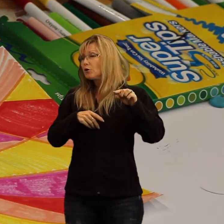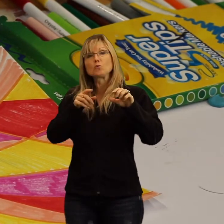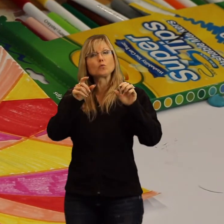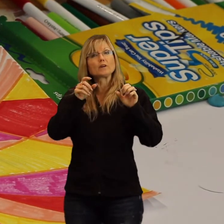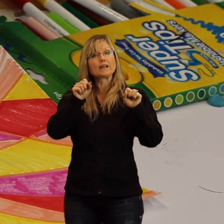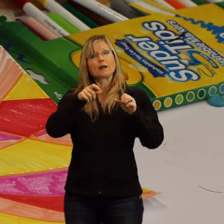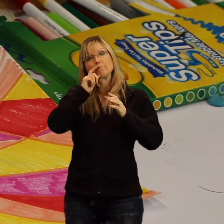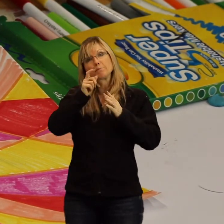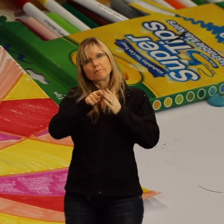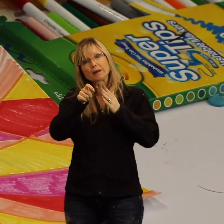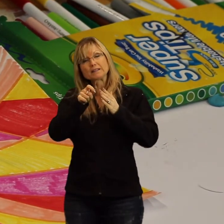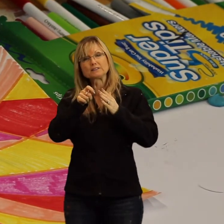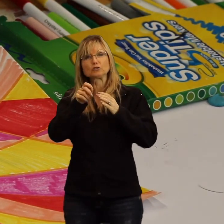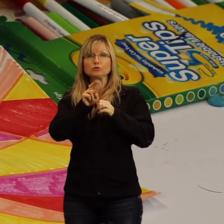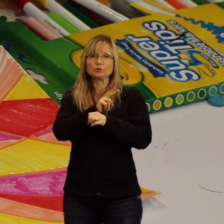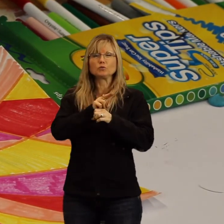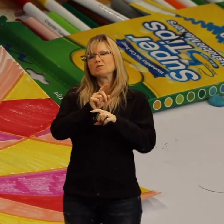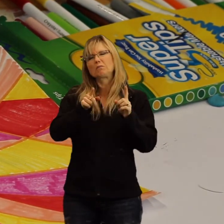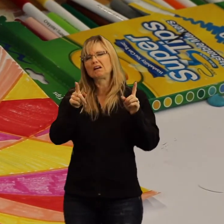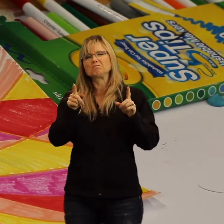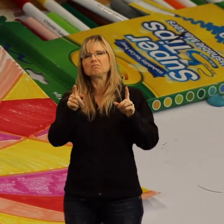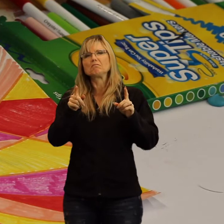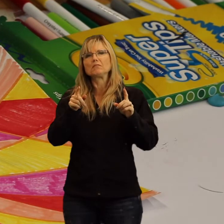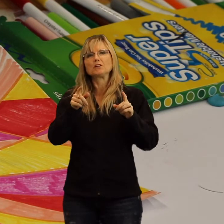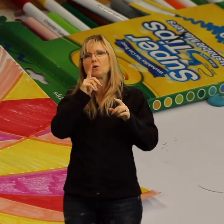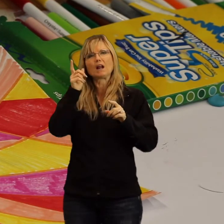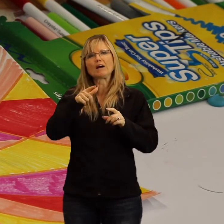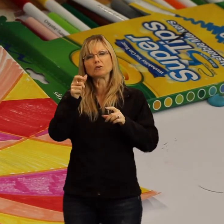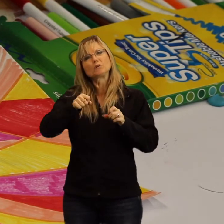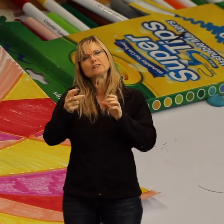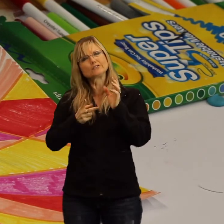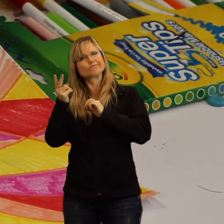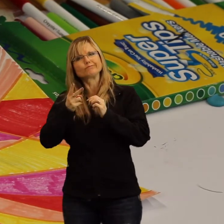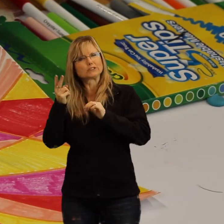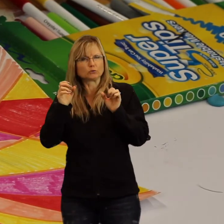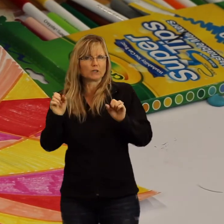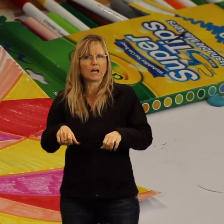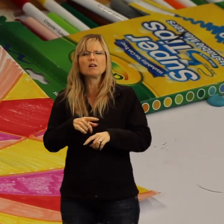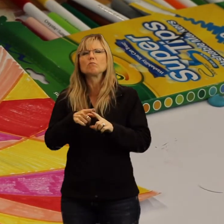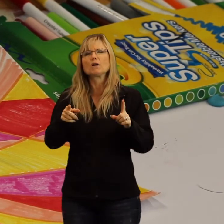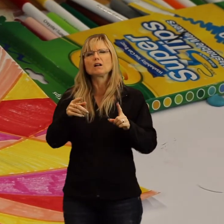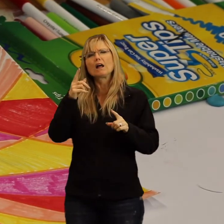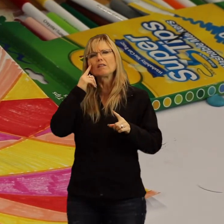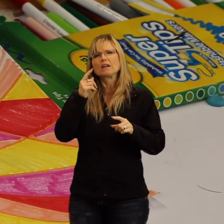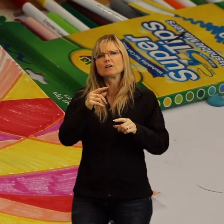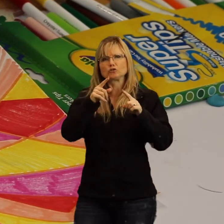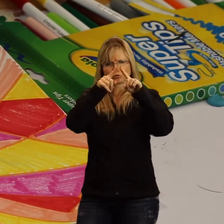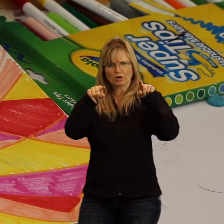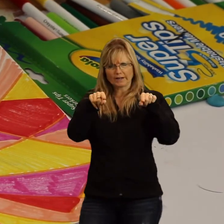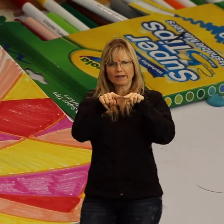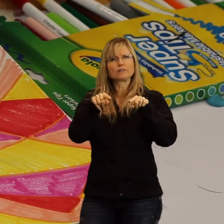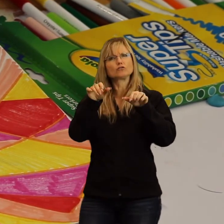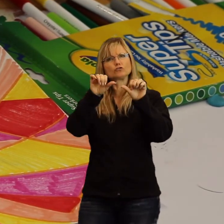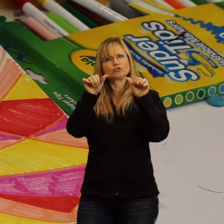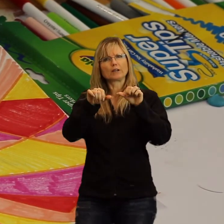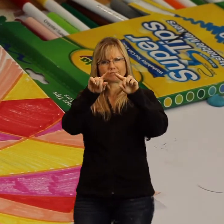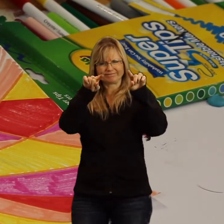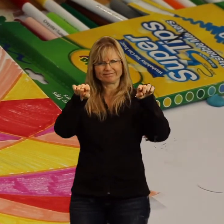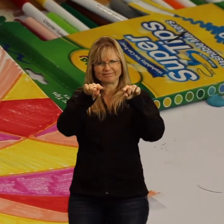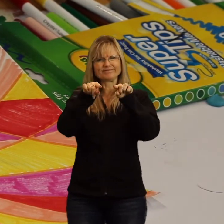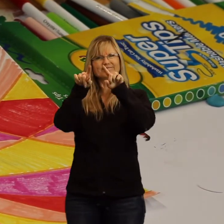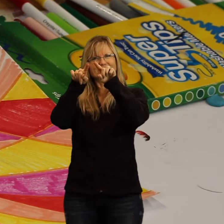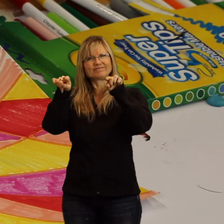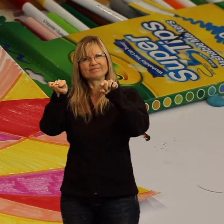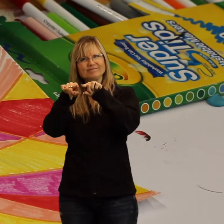you could too, but I'll draw out kind of like triangular shapes to look like sun